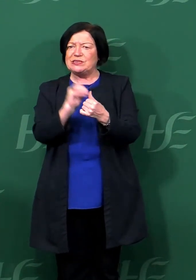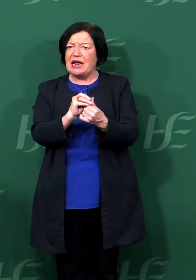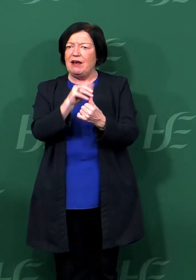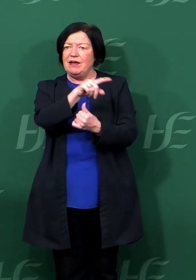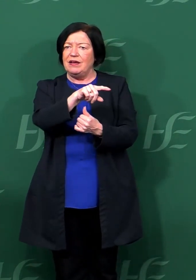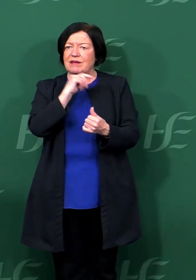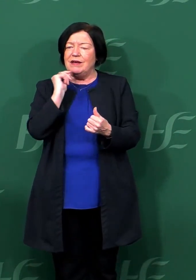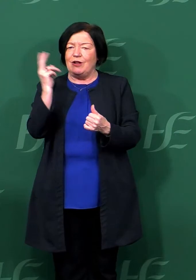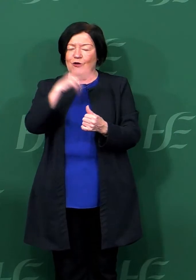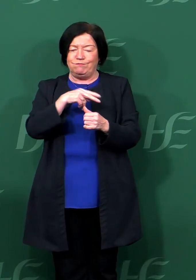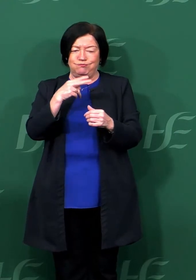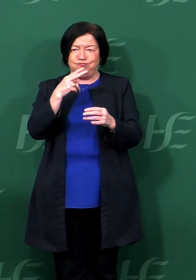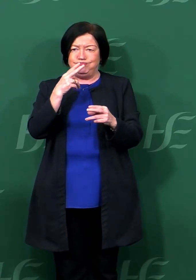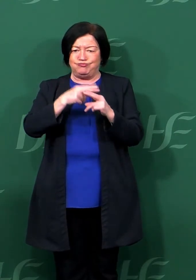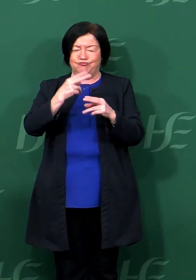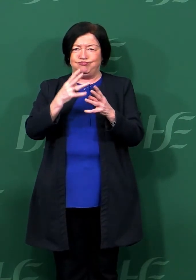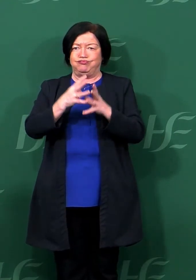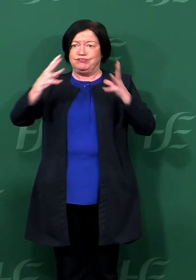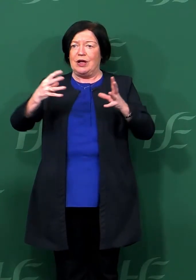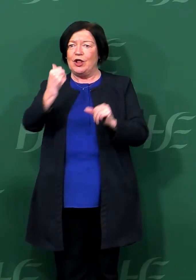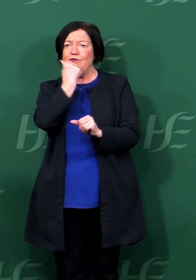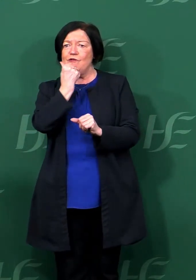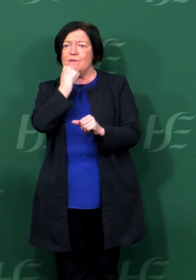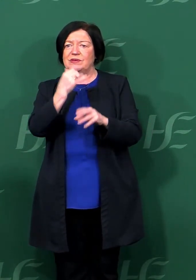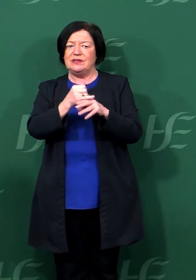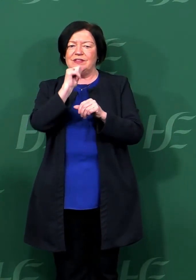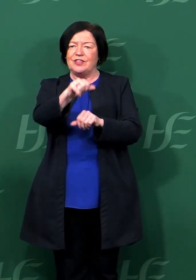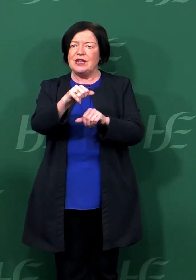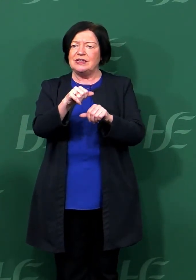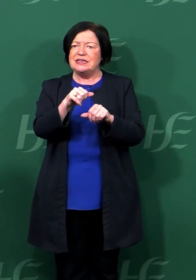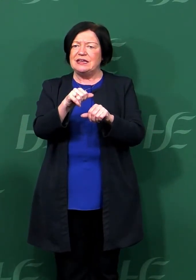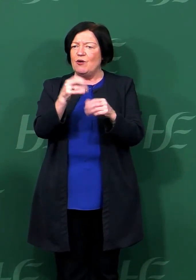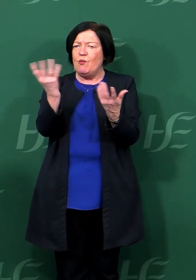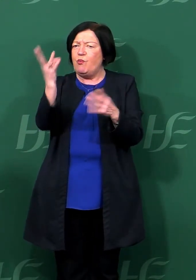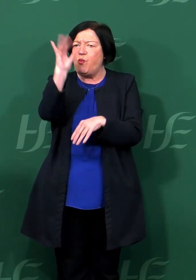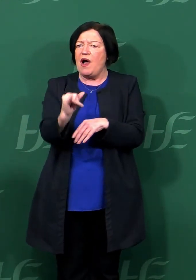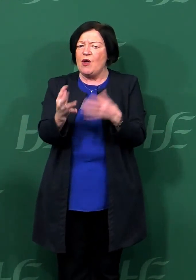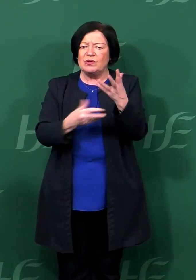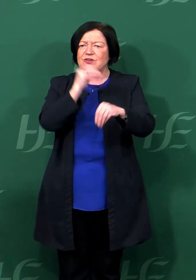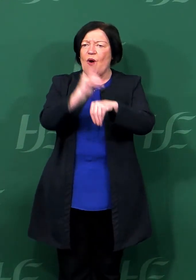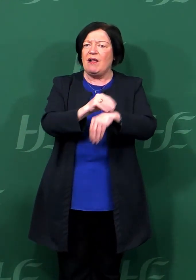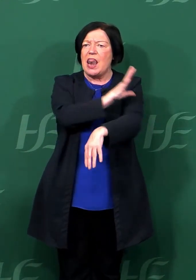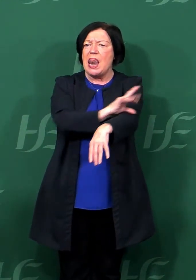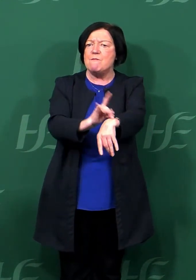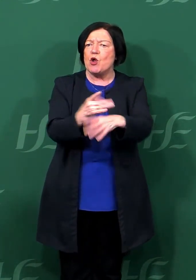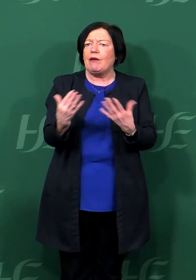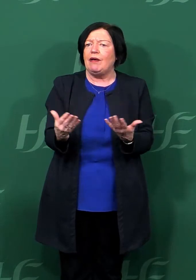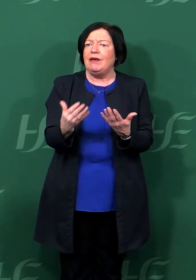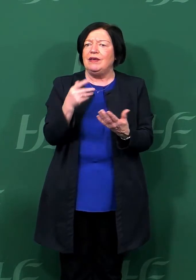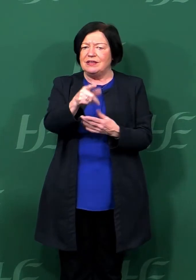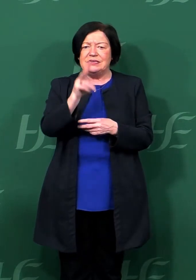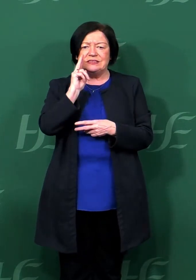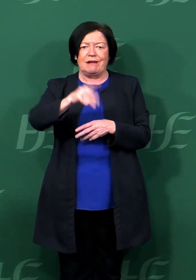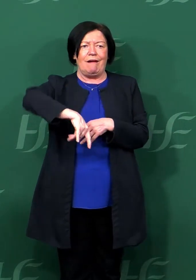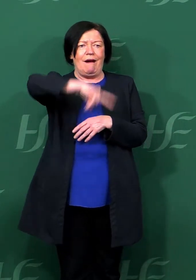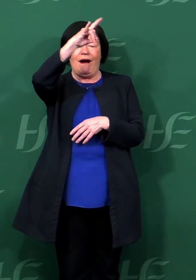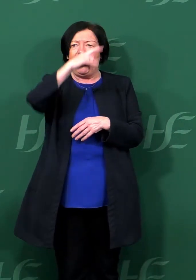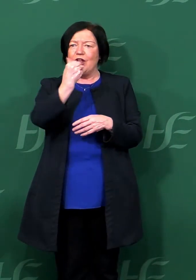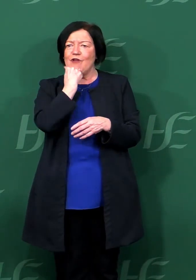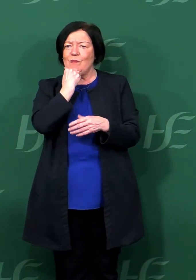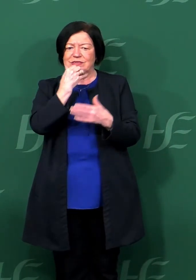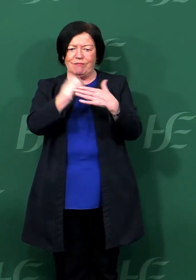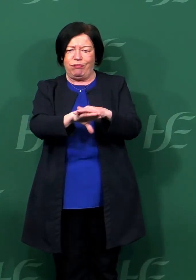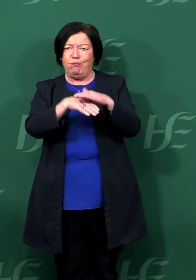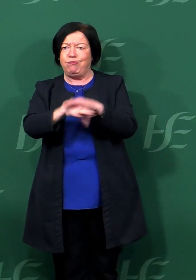this, unprecedented pressure on their system there. Why is that? What's going on in Limerick that they're seeing such high admissions